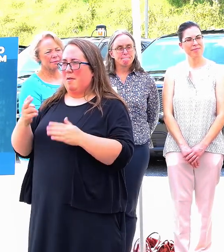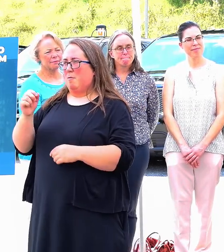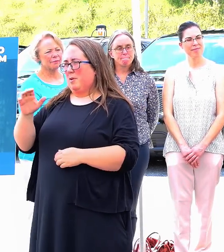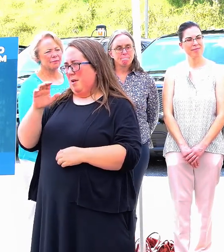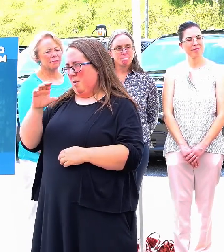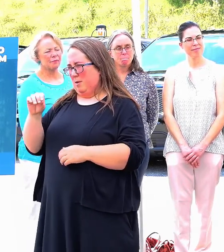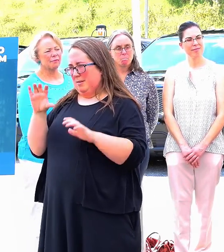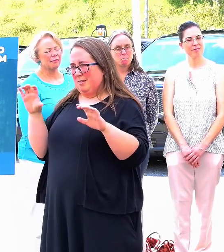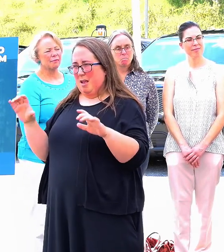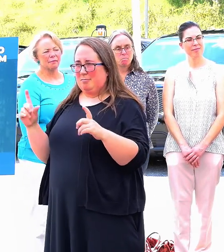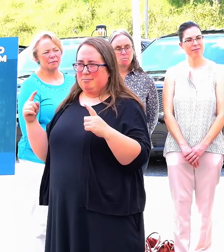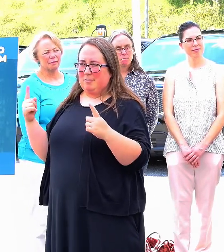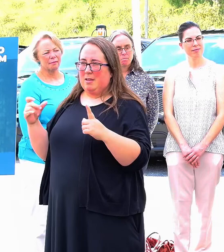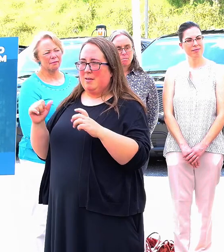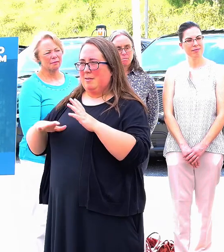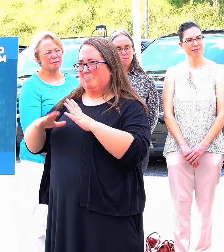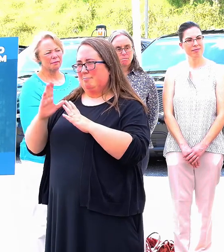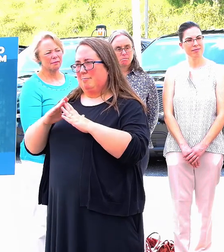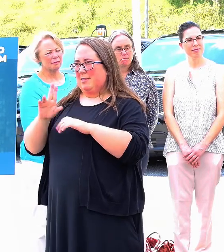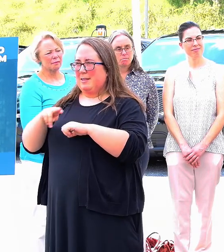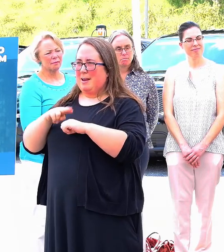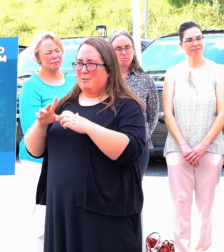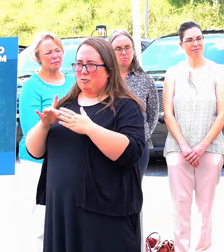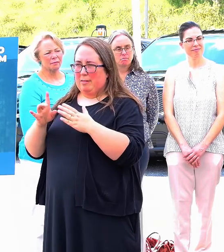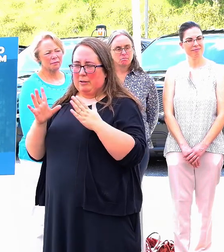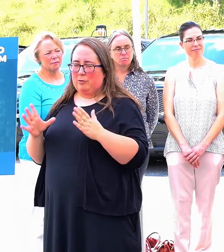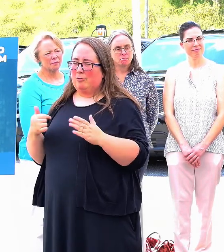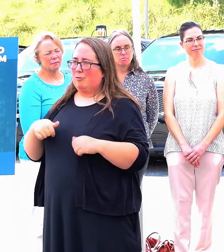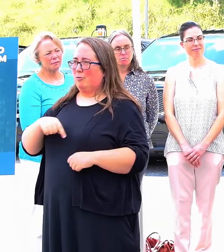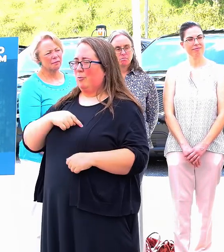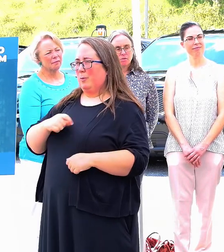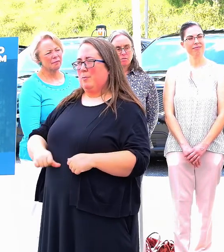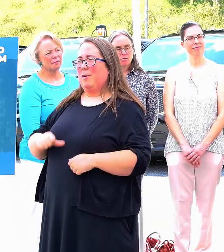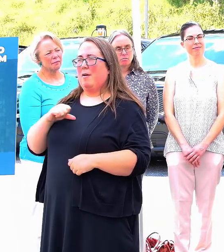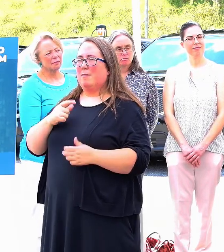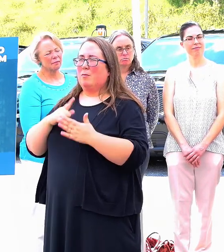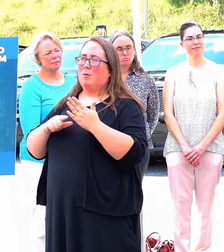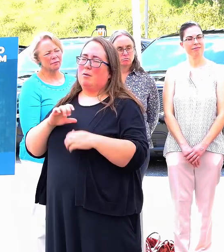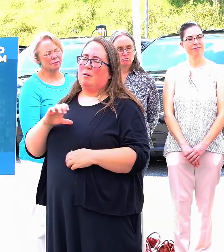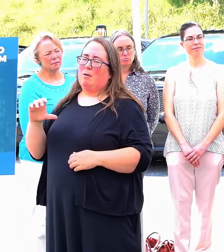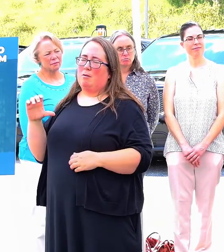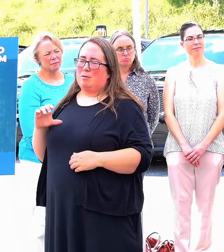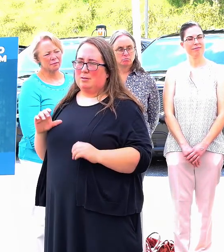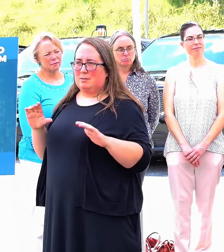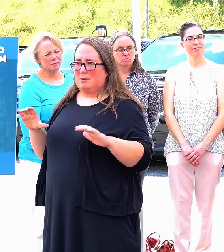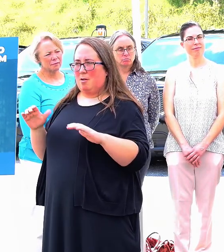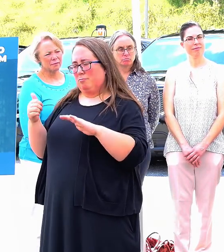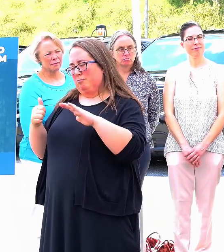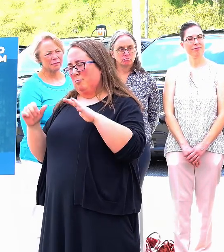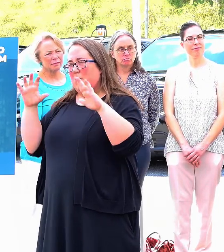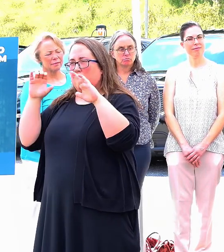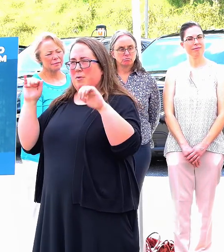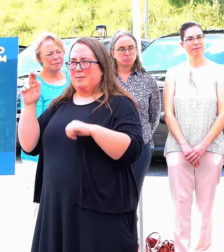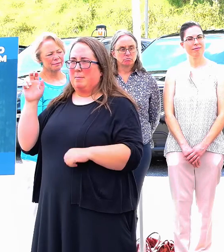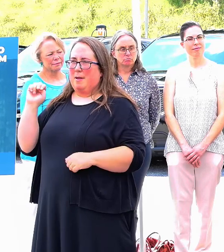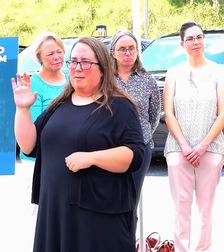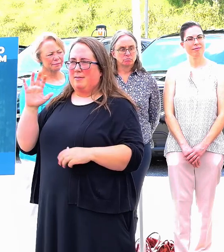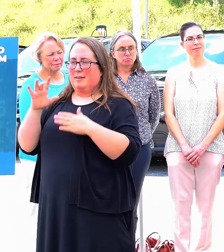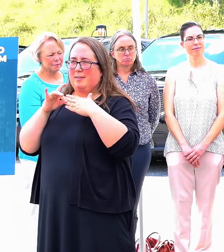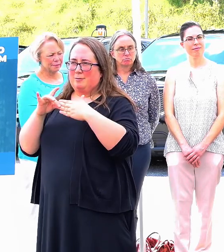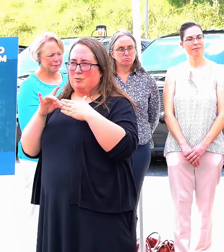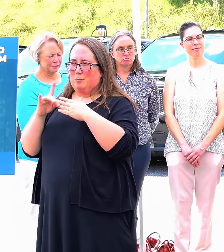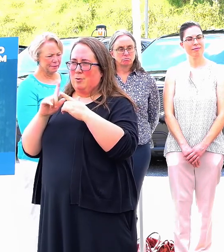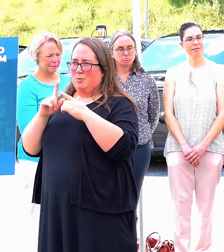has been able to do as the national leader. We're very proud of what Congress has been able to do under President Biden's leadership